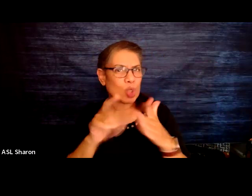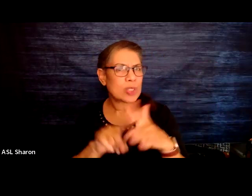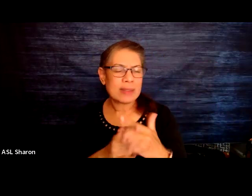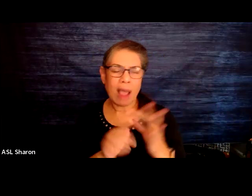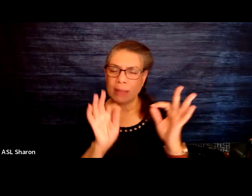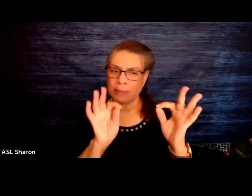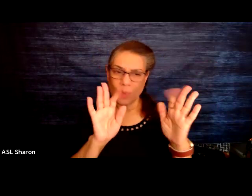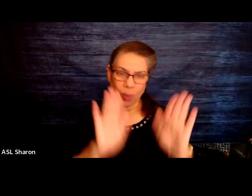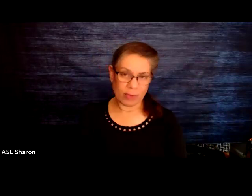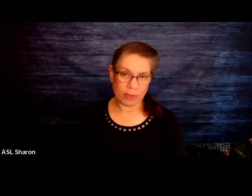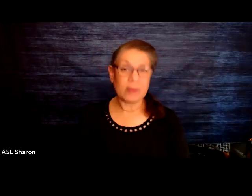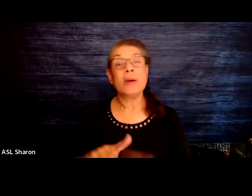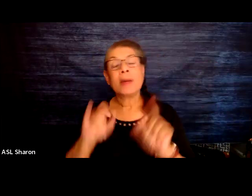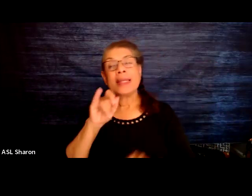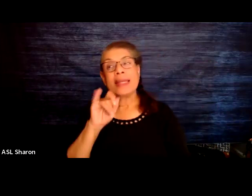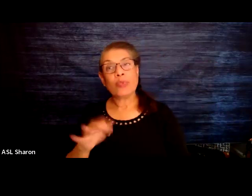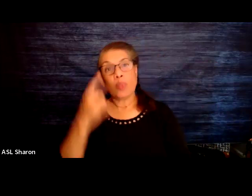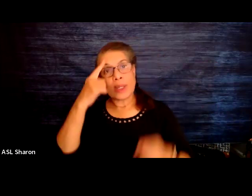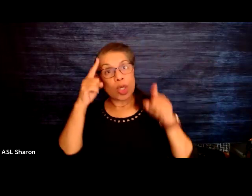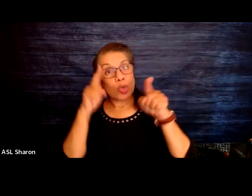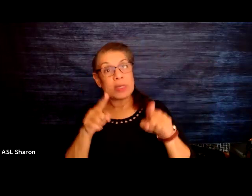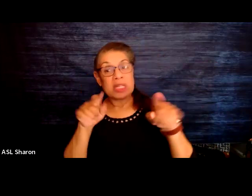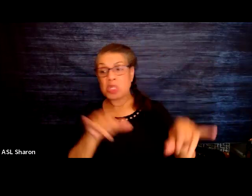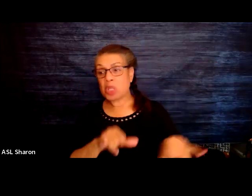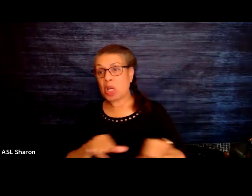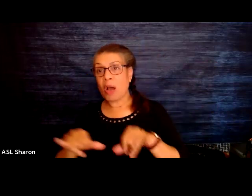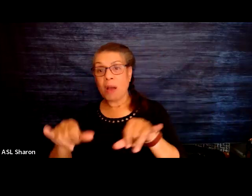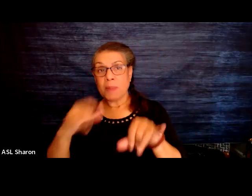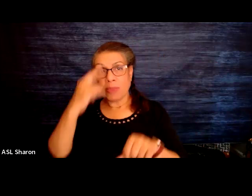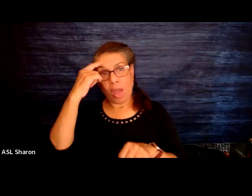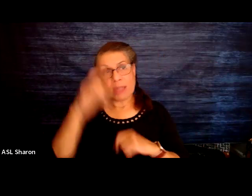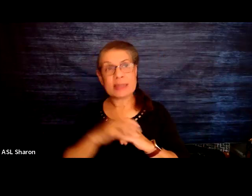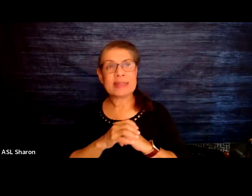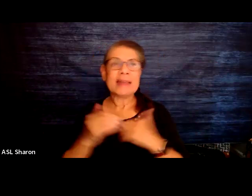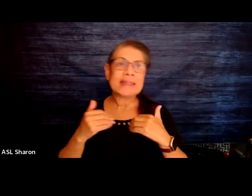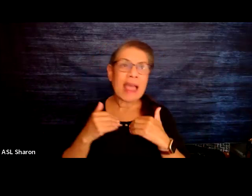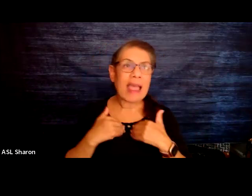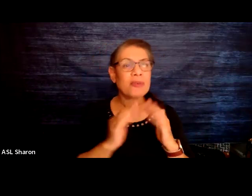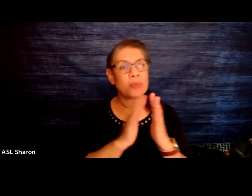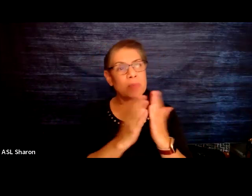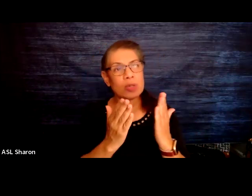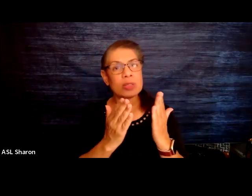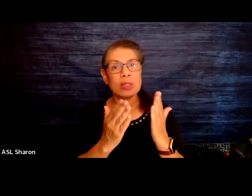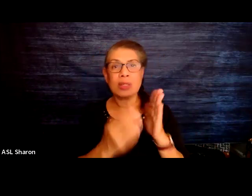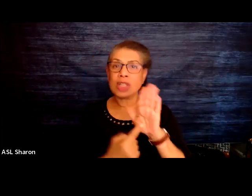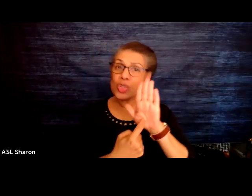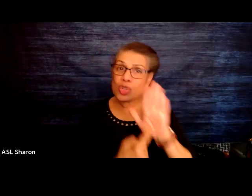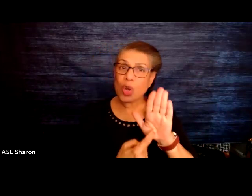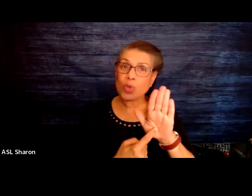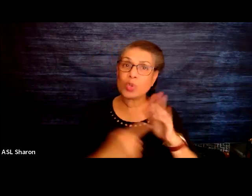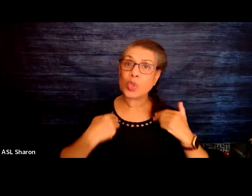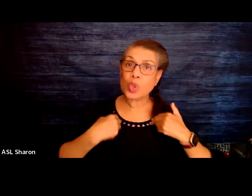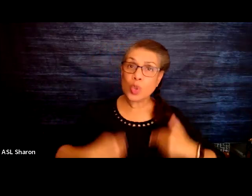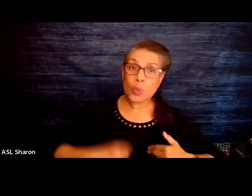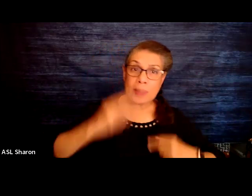start. But if we agree to the common aspiration of having the kinds of collections that fully reflect the diversity of human